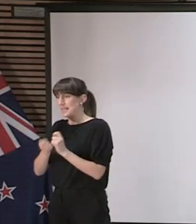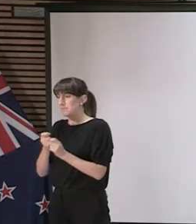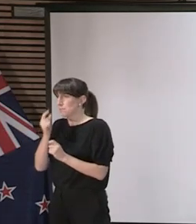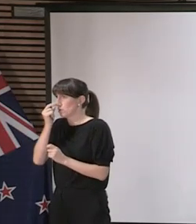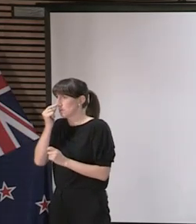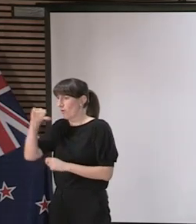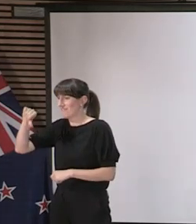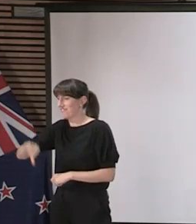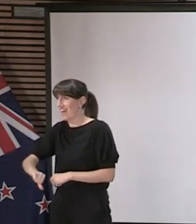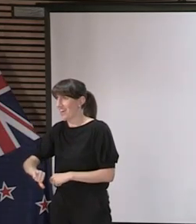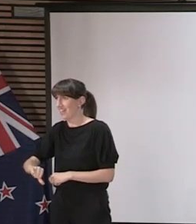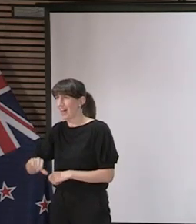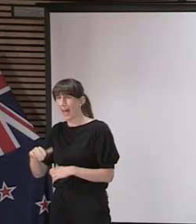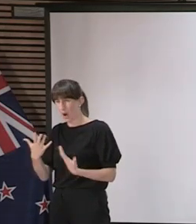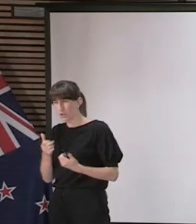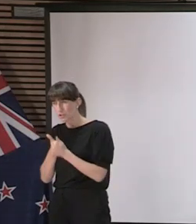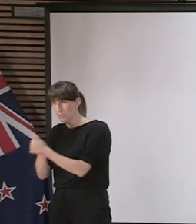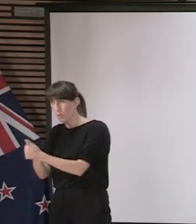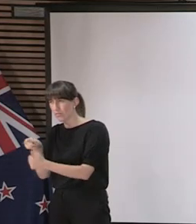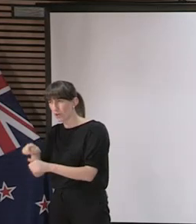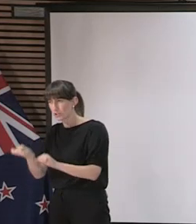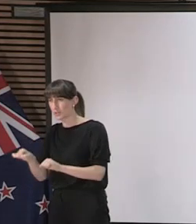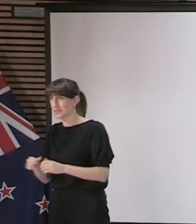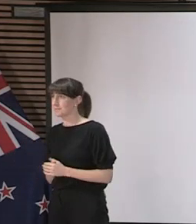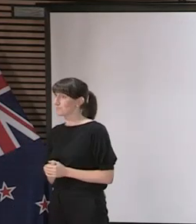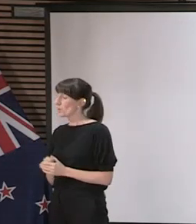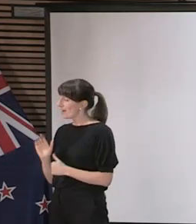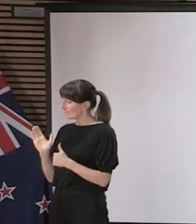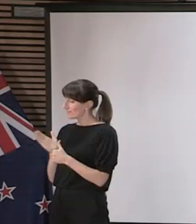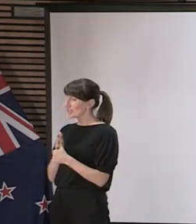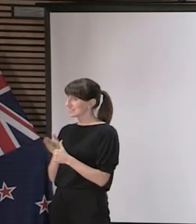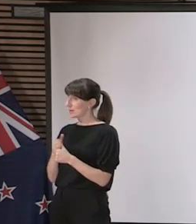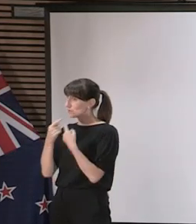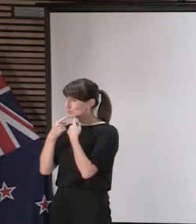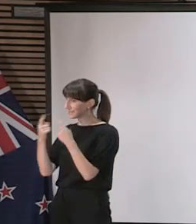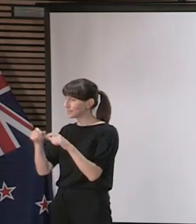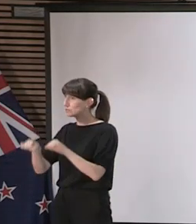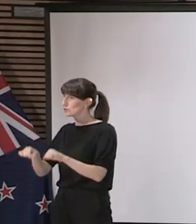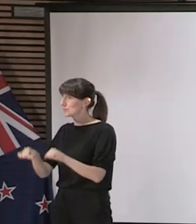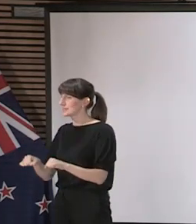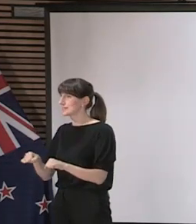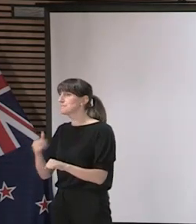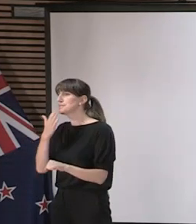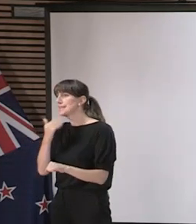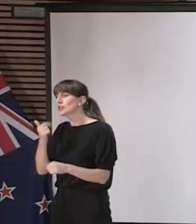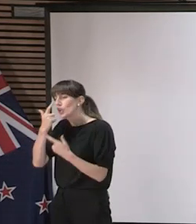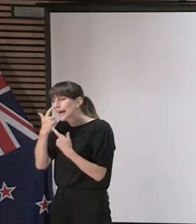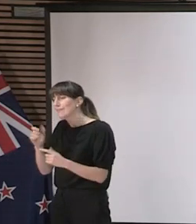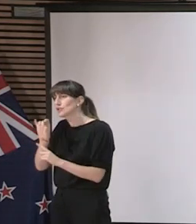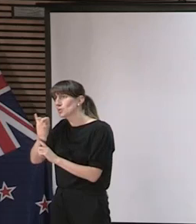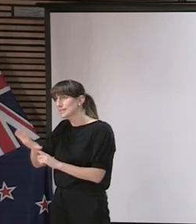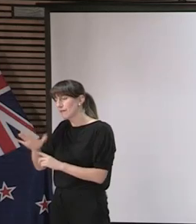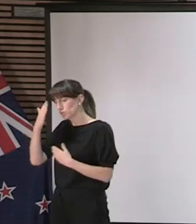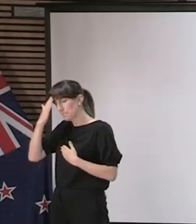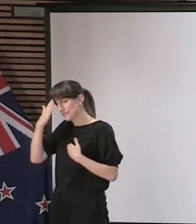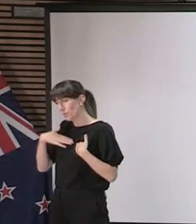year? So I guess my first message to them is make sure they're preserving their mental health, make sure they're preserving their well-being in this very difficult time. Don't let